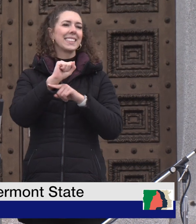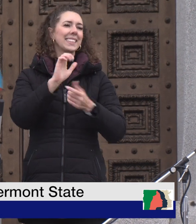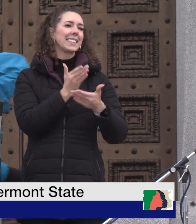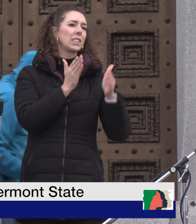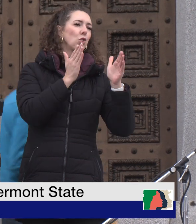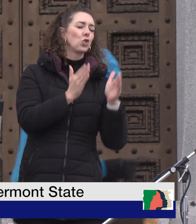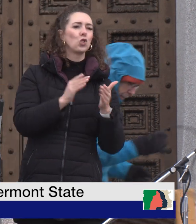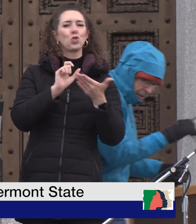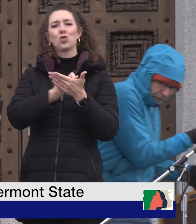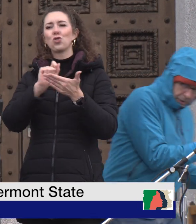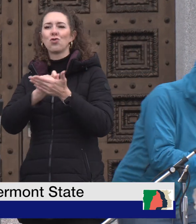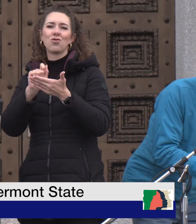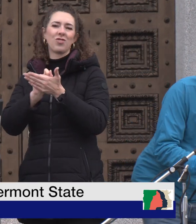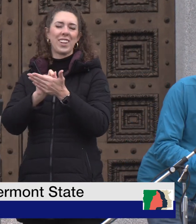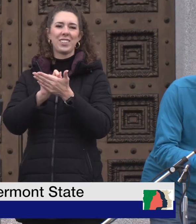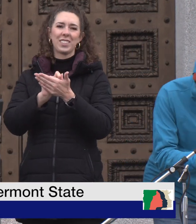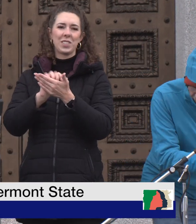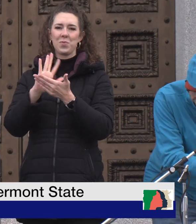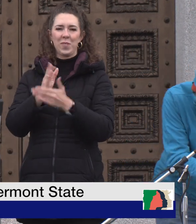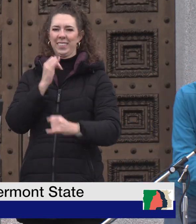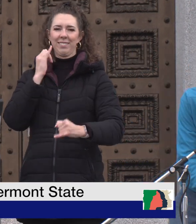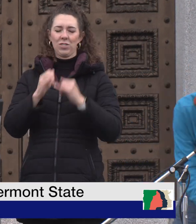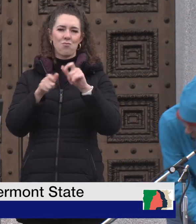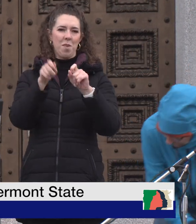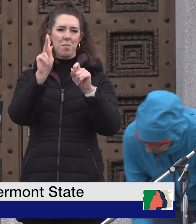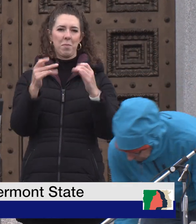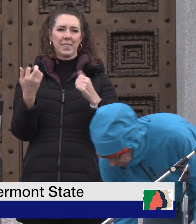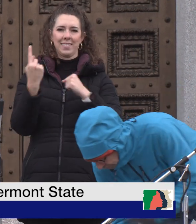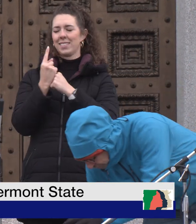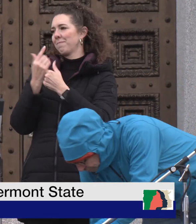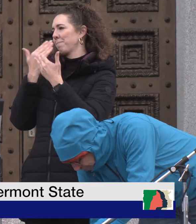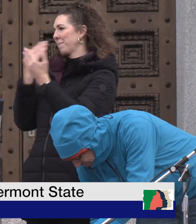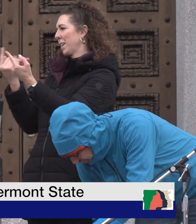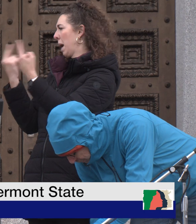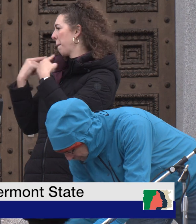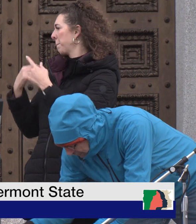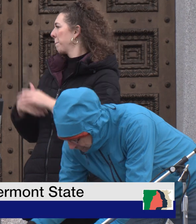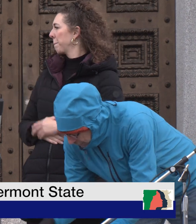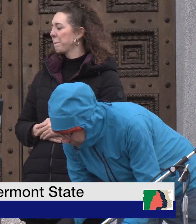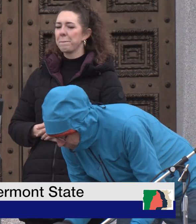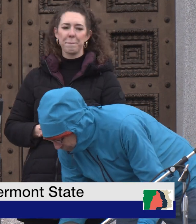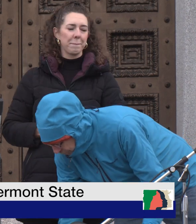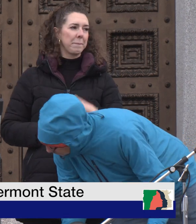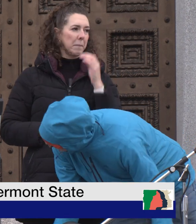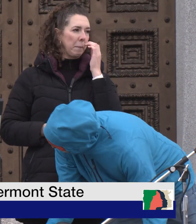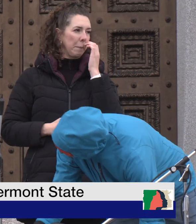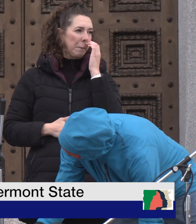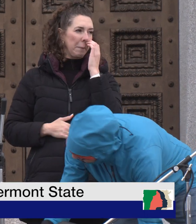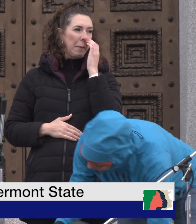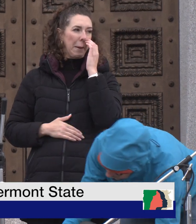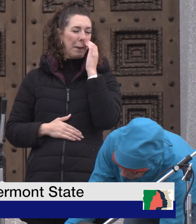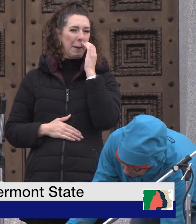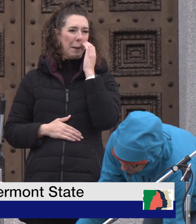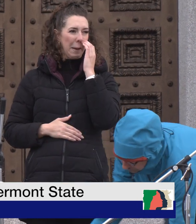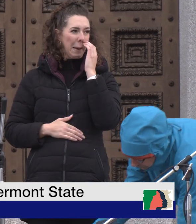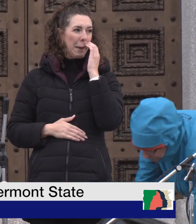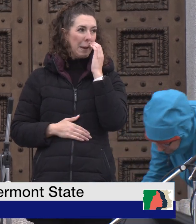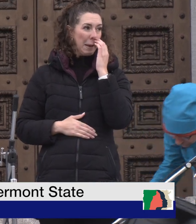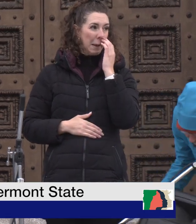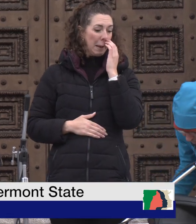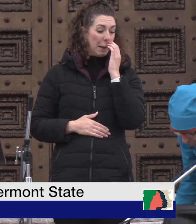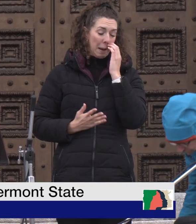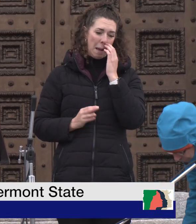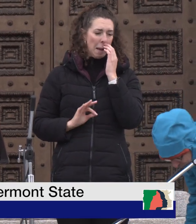to bring us home. Thank you for being here. Thank you so much for being here. Oh, my gosh. Thank you,